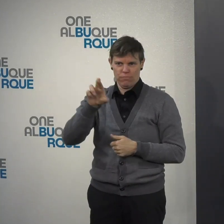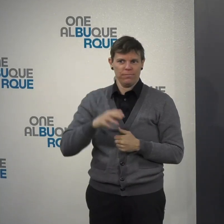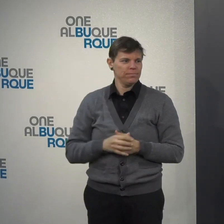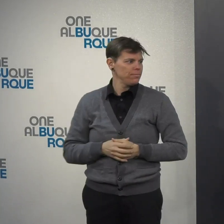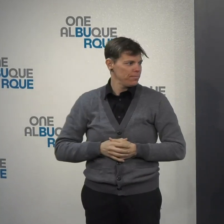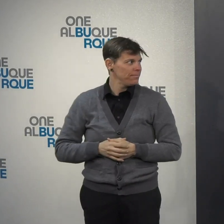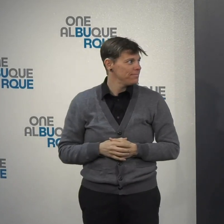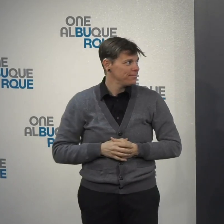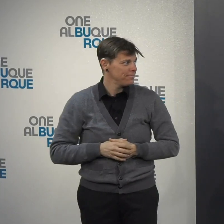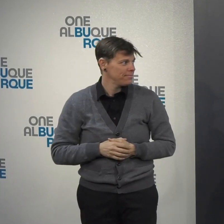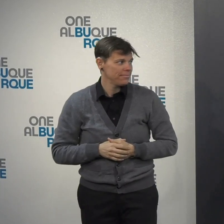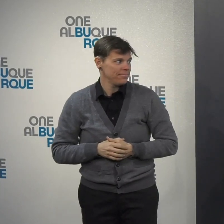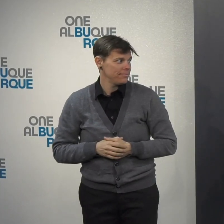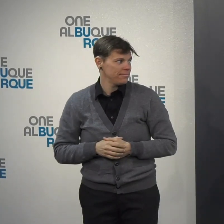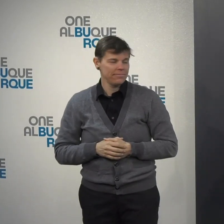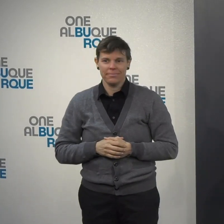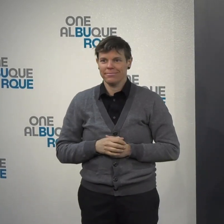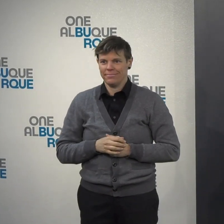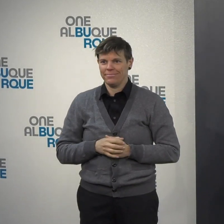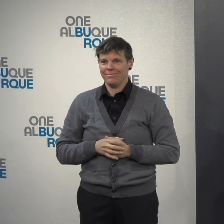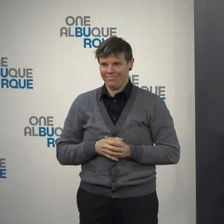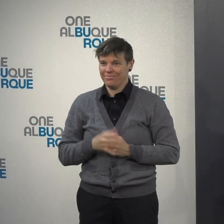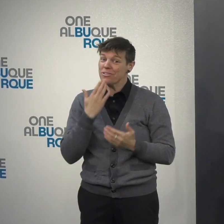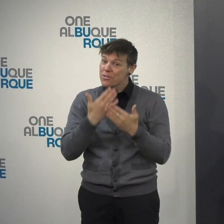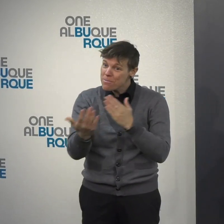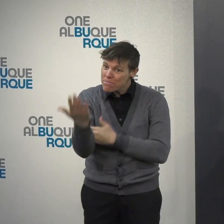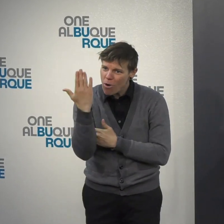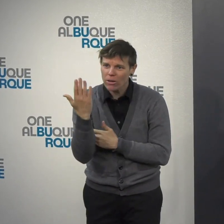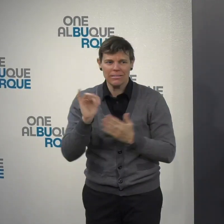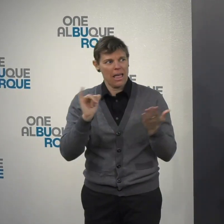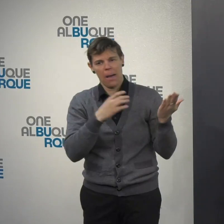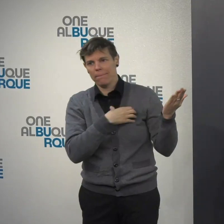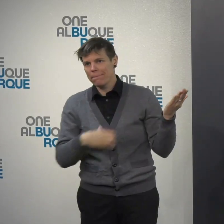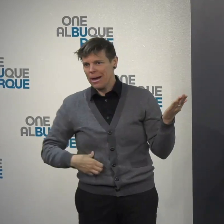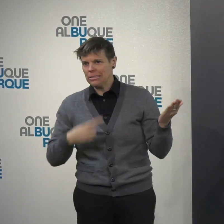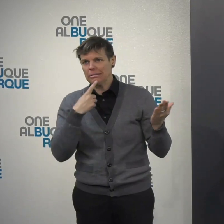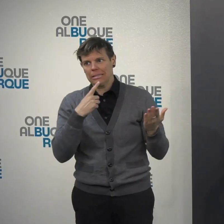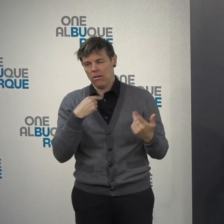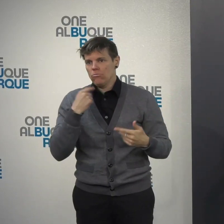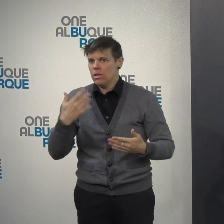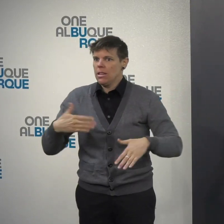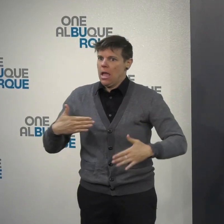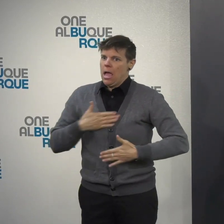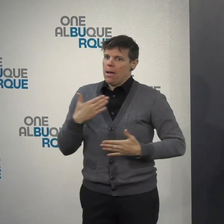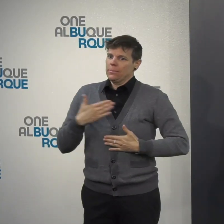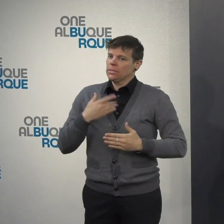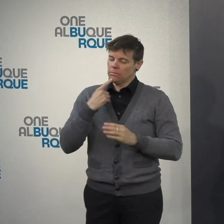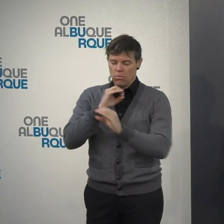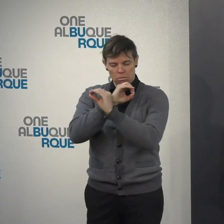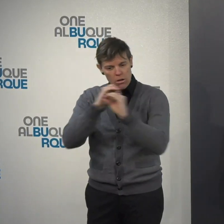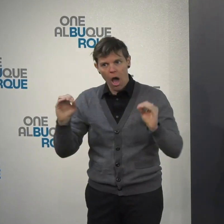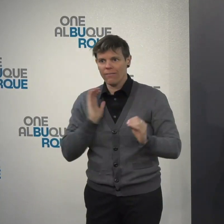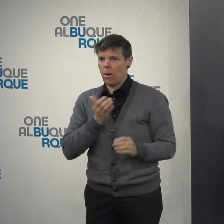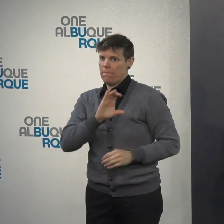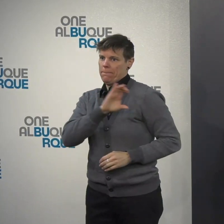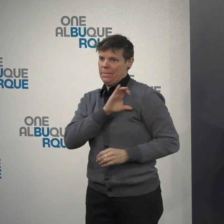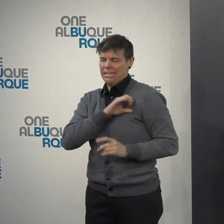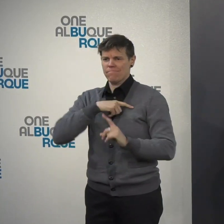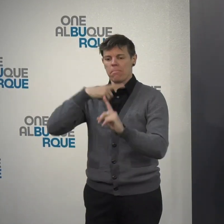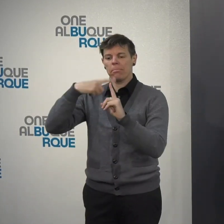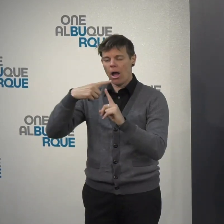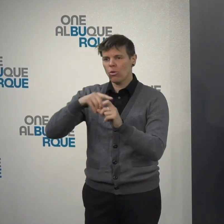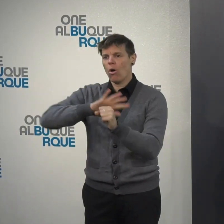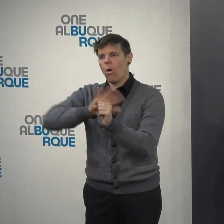Good morning. As the mayor said, I'm really happy to report none of our officers have COVID. And it's because of a